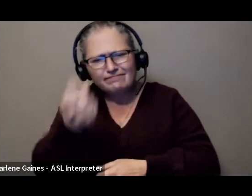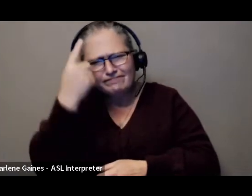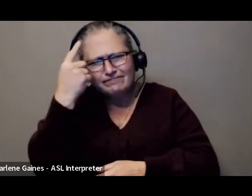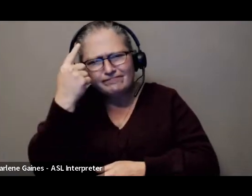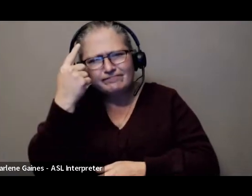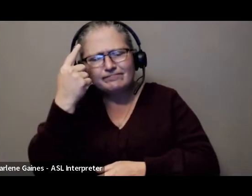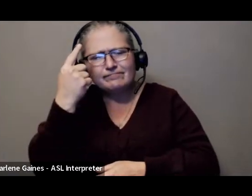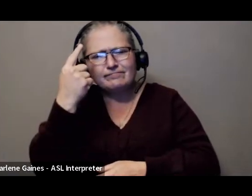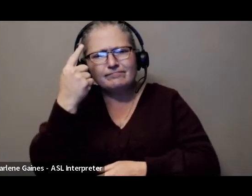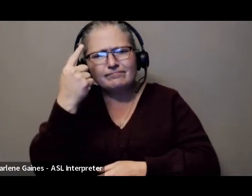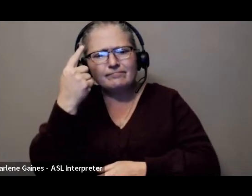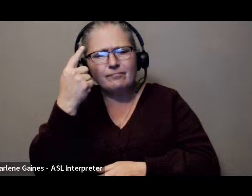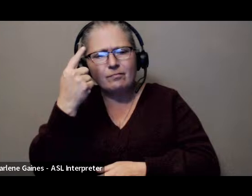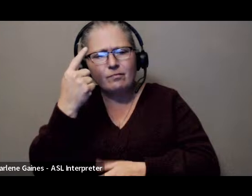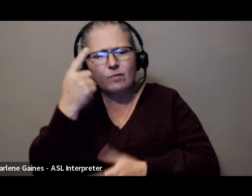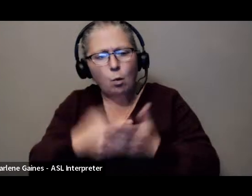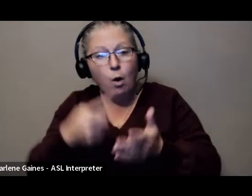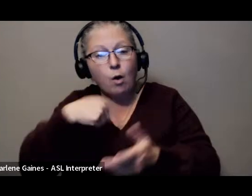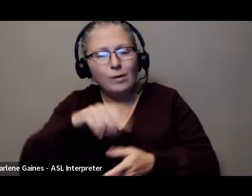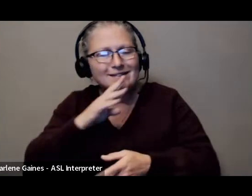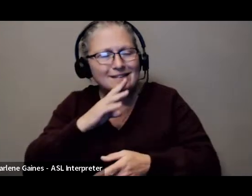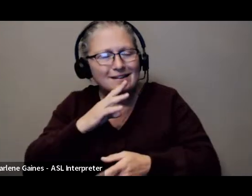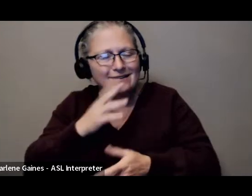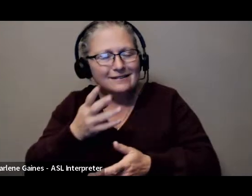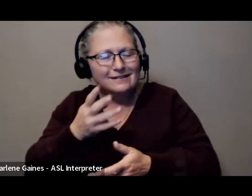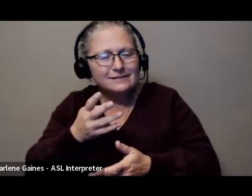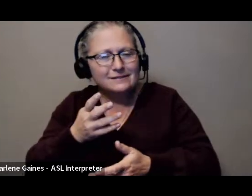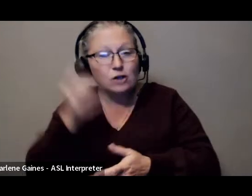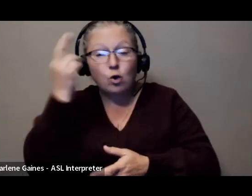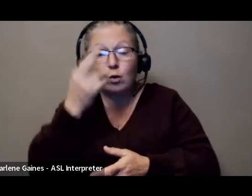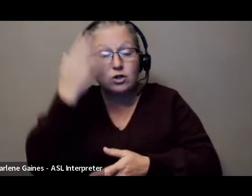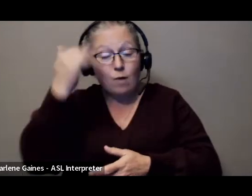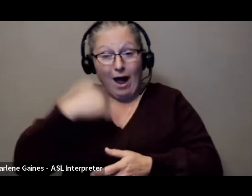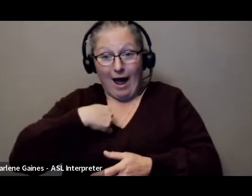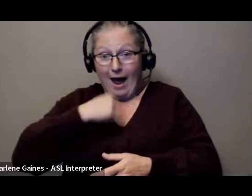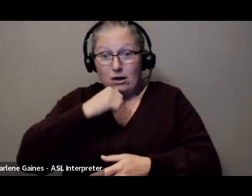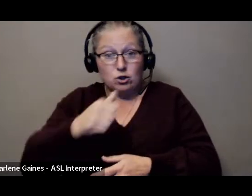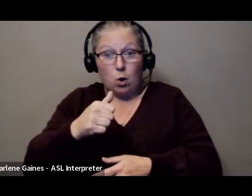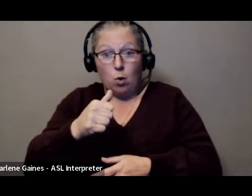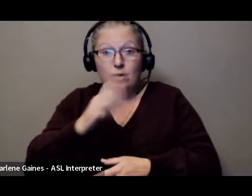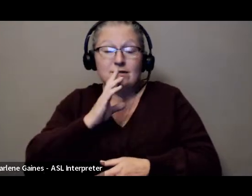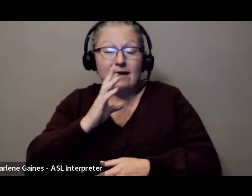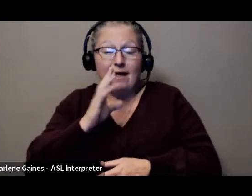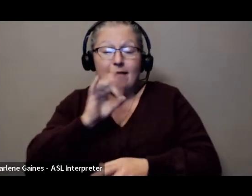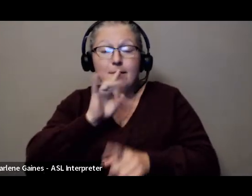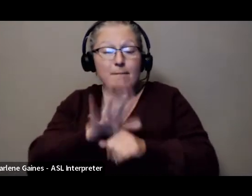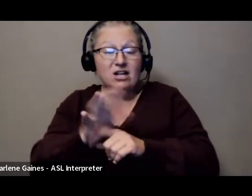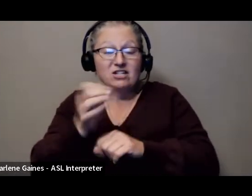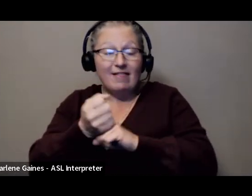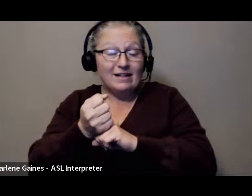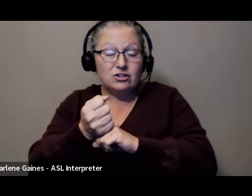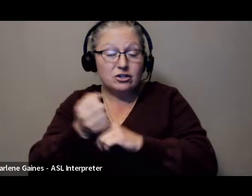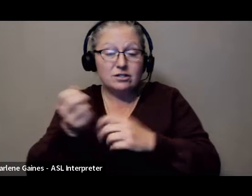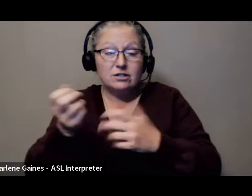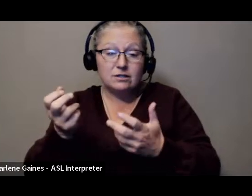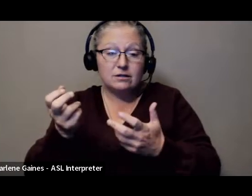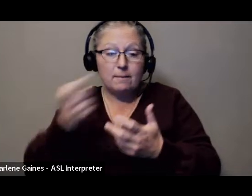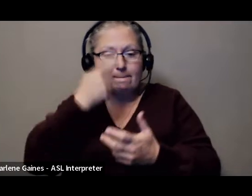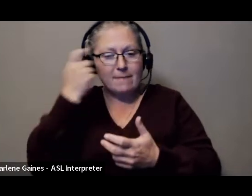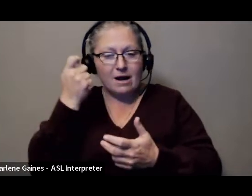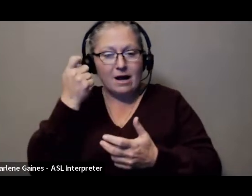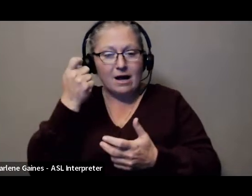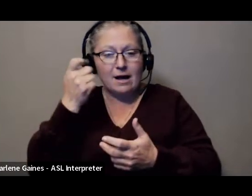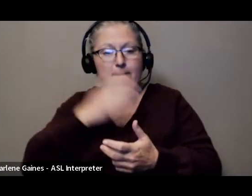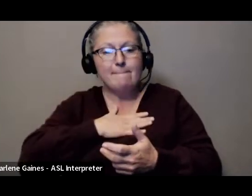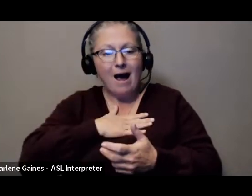understanding what we're saying? The reason why I don't say the Pledge of Allegiance is because